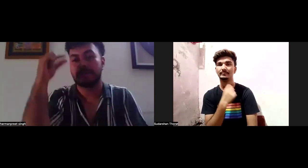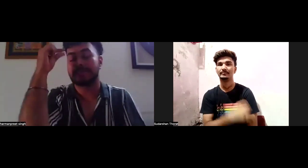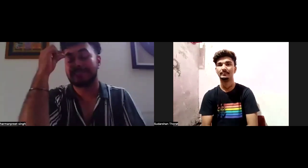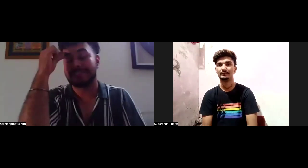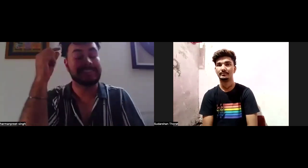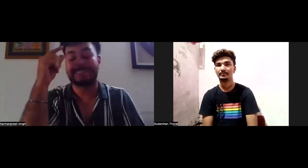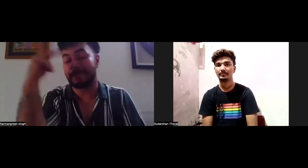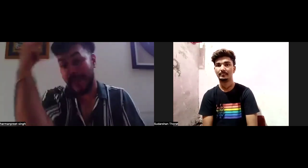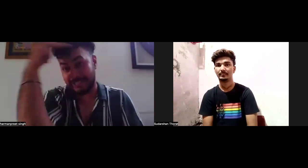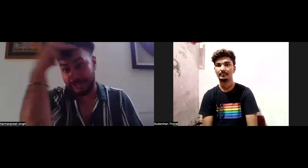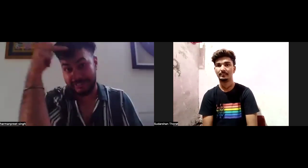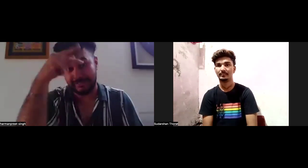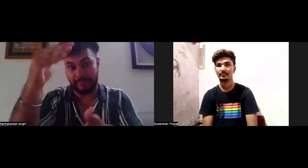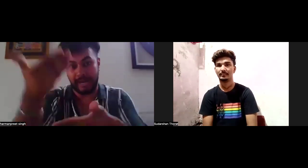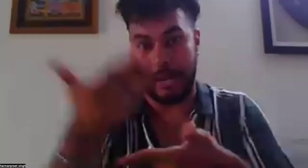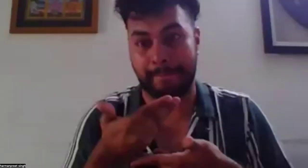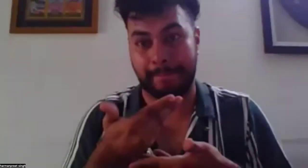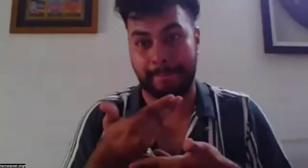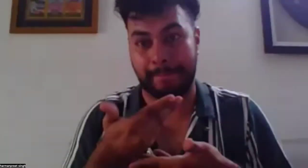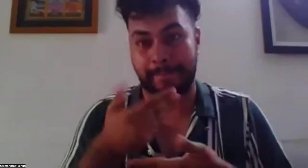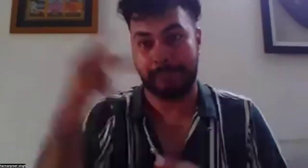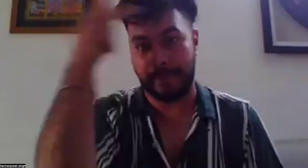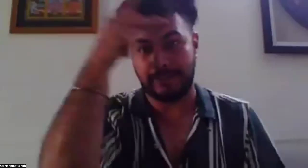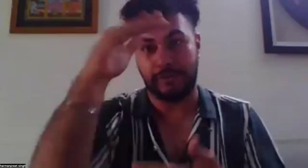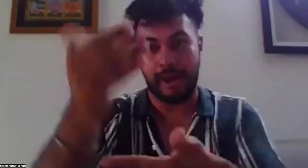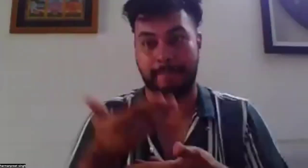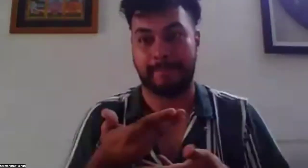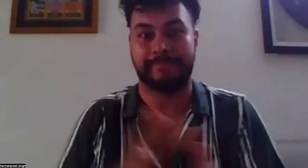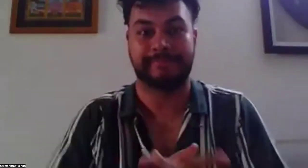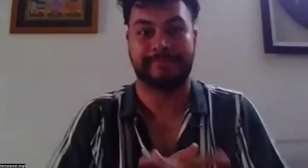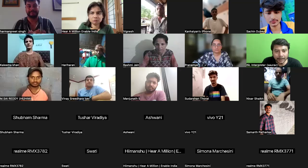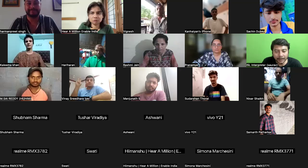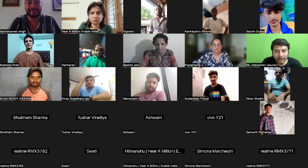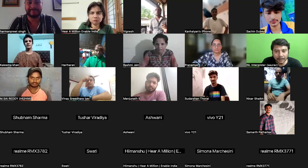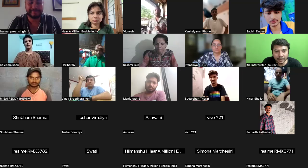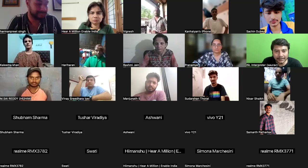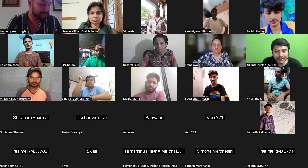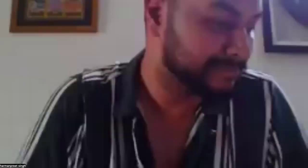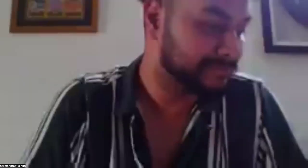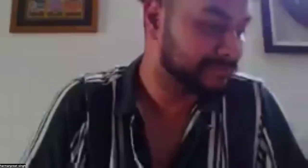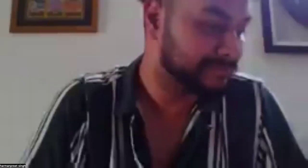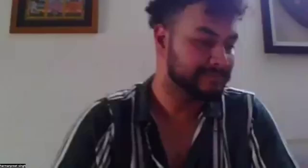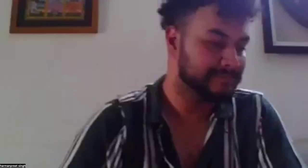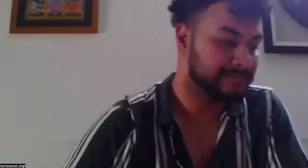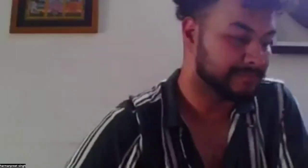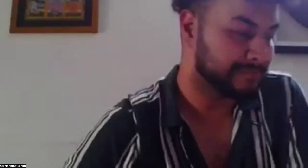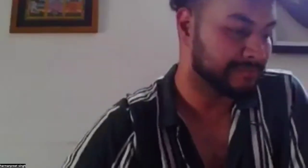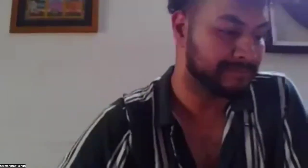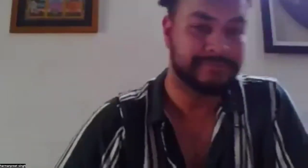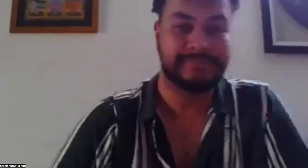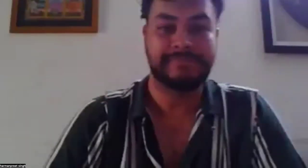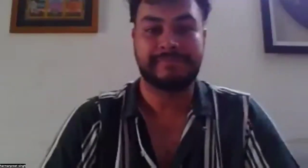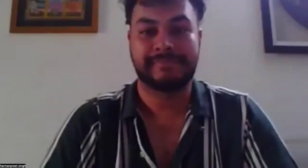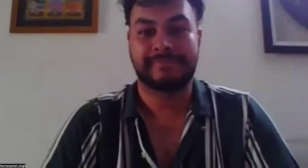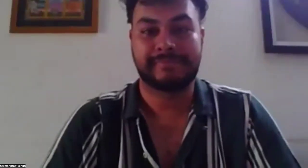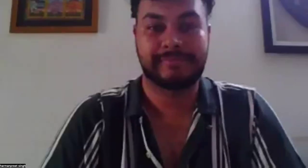in the interest of time, we will then welcome Kaleema, our second panelist,